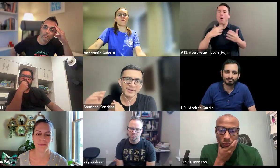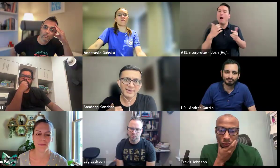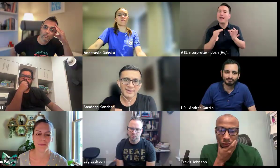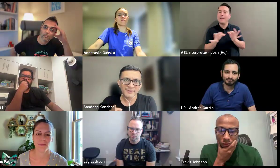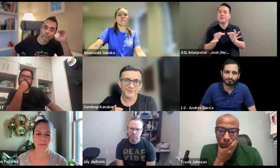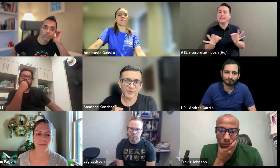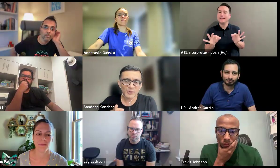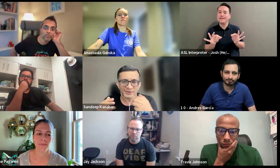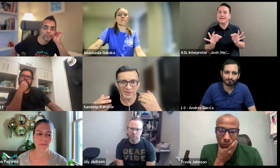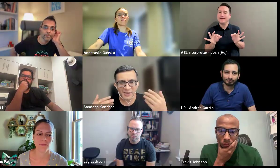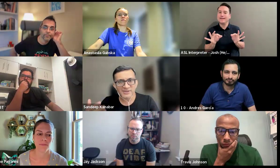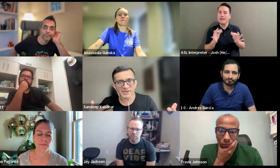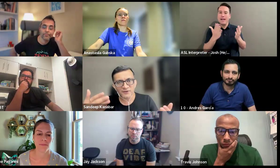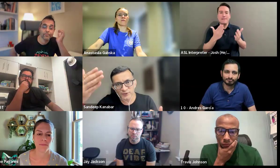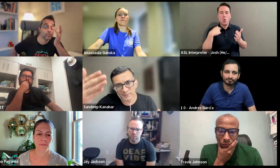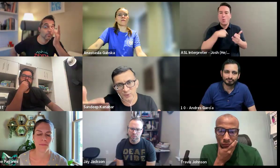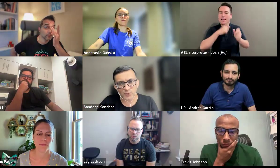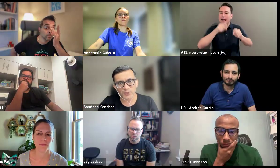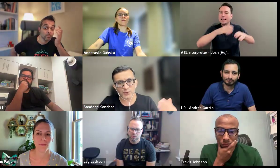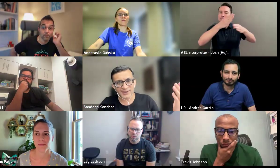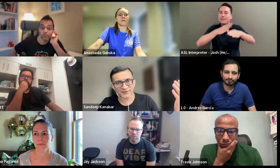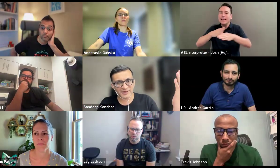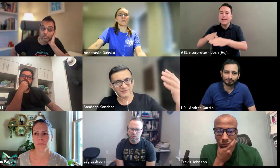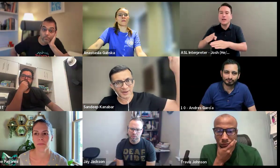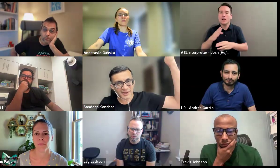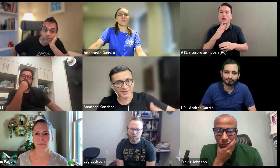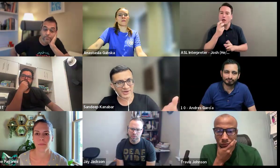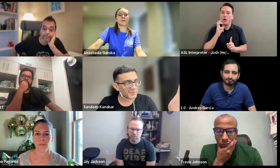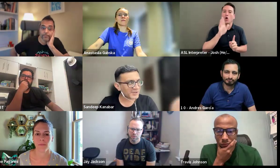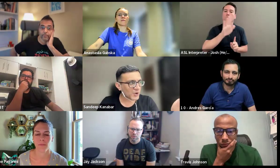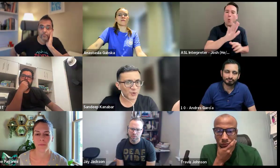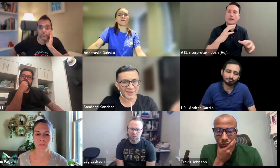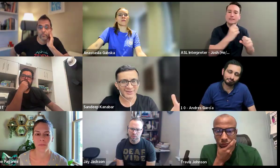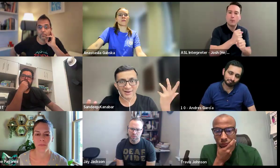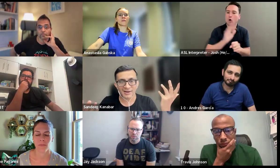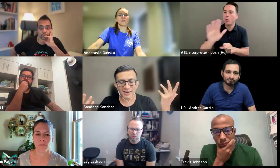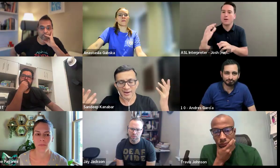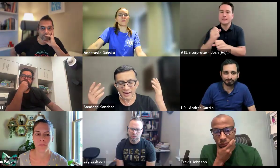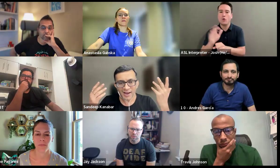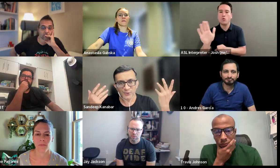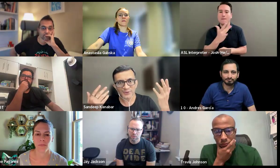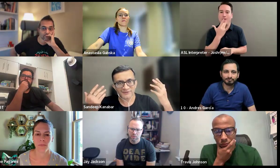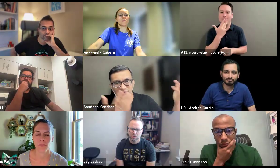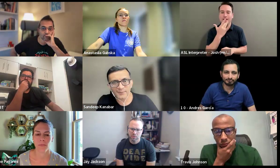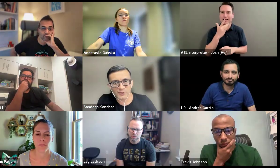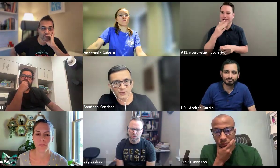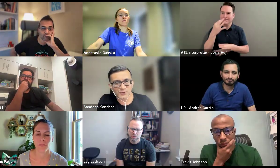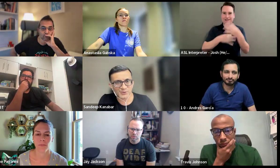summary, so that it's much easier for them to go through. Like if you give them like a 3-page document, they're like, I don't have the time to go through